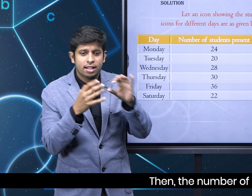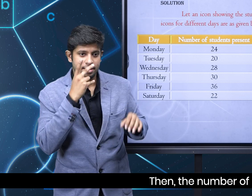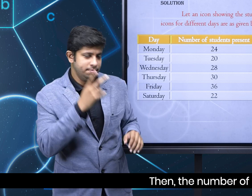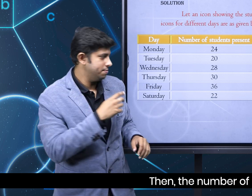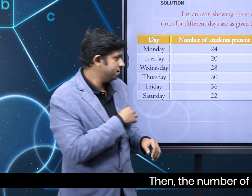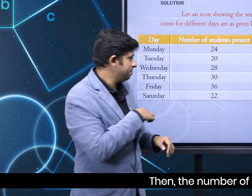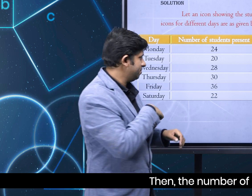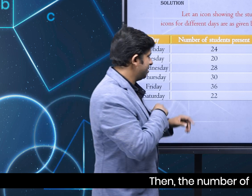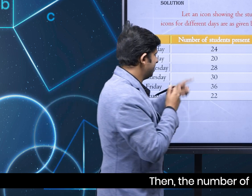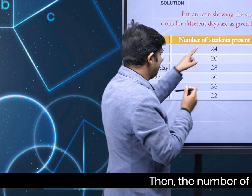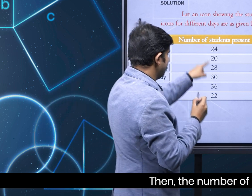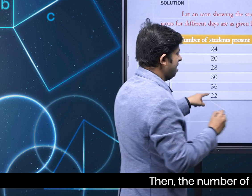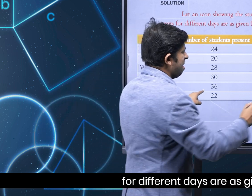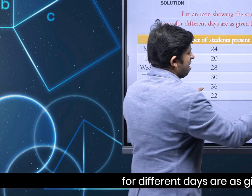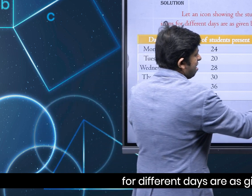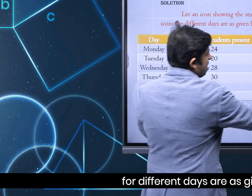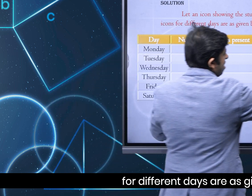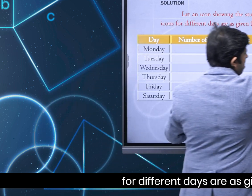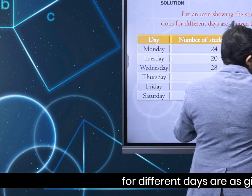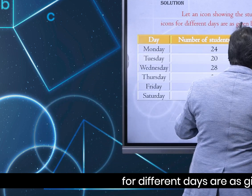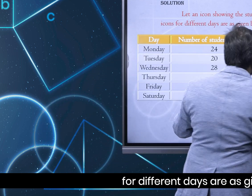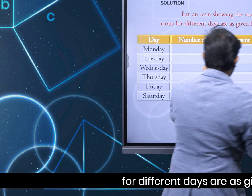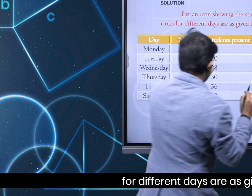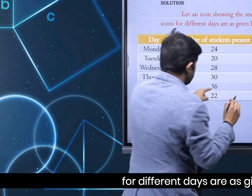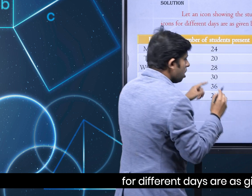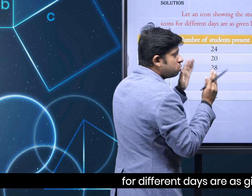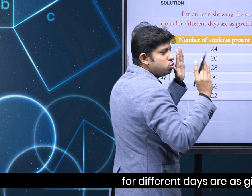Then, the number of icons for different days are given below.